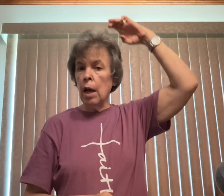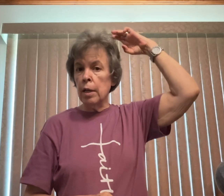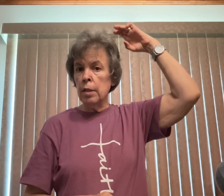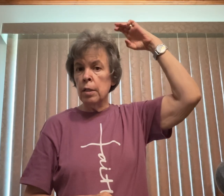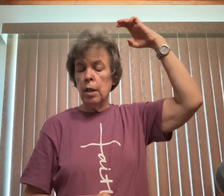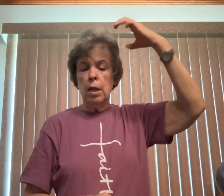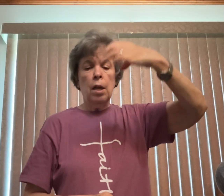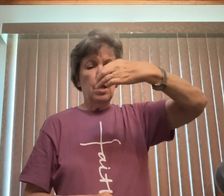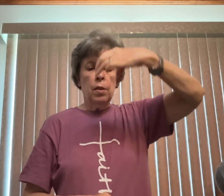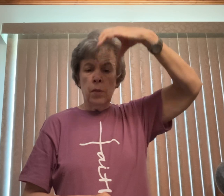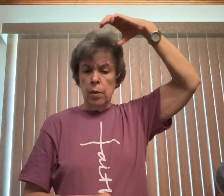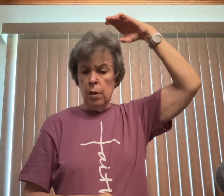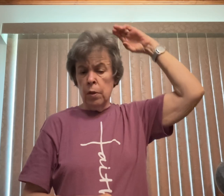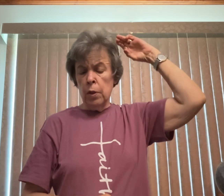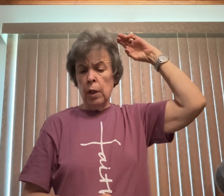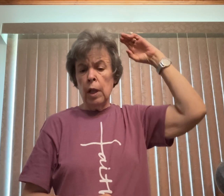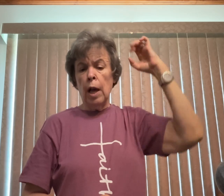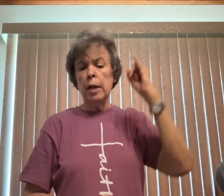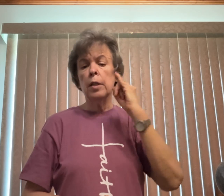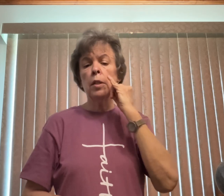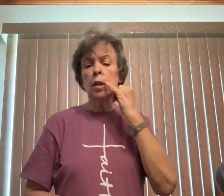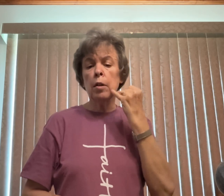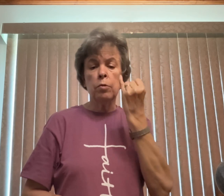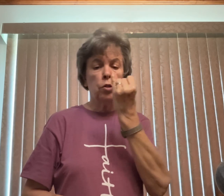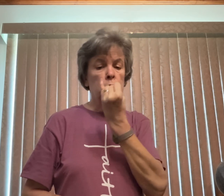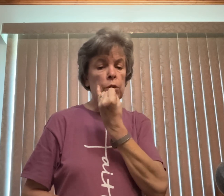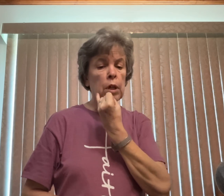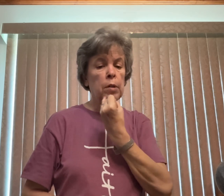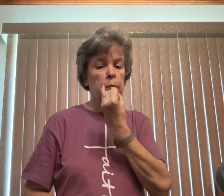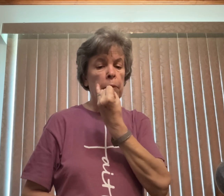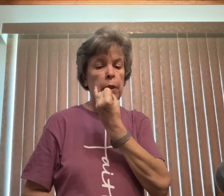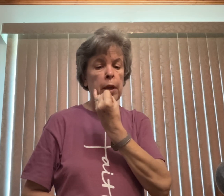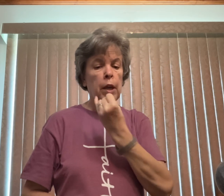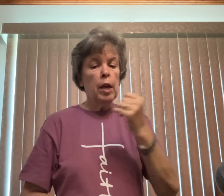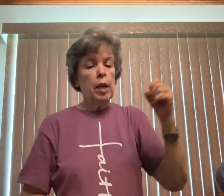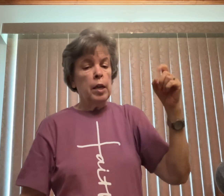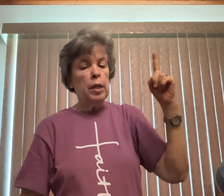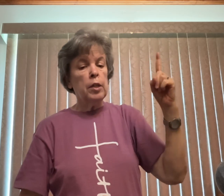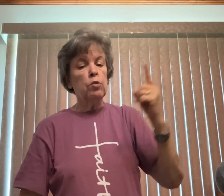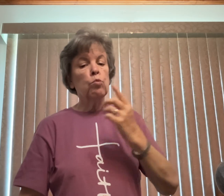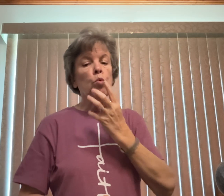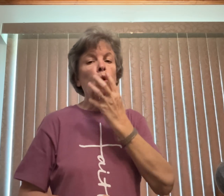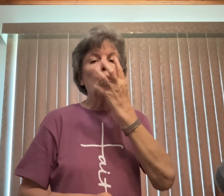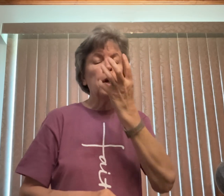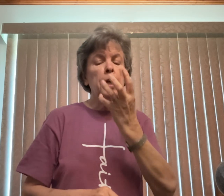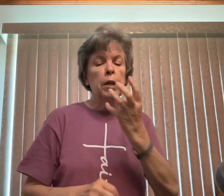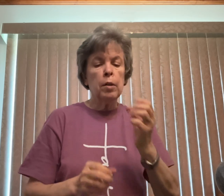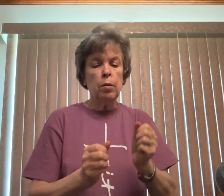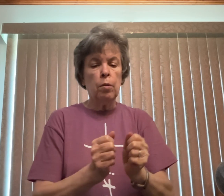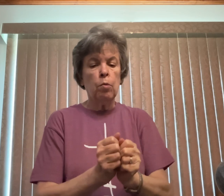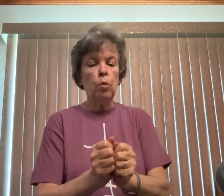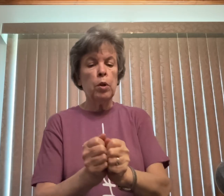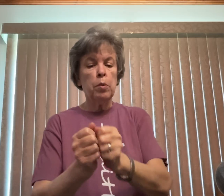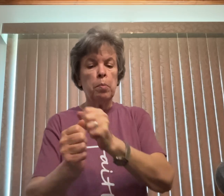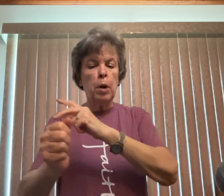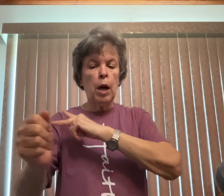lion, the Lion of Judah. He's roaring with